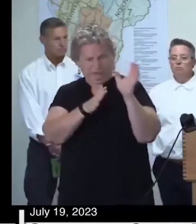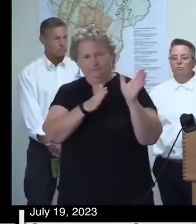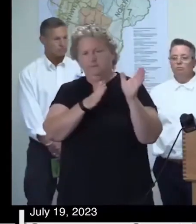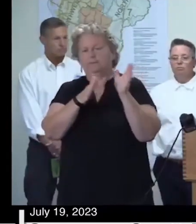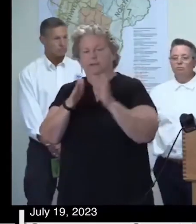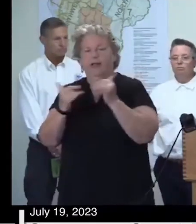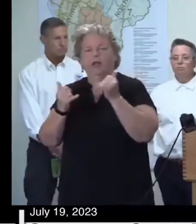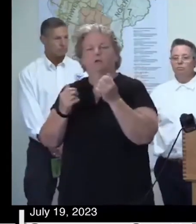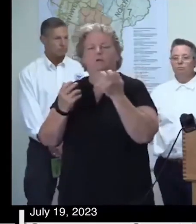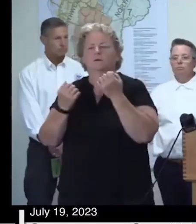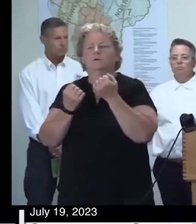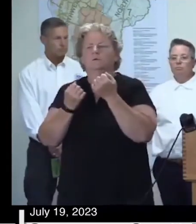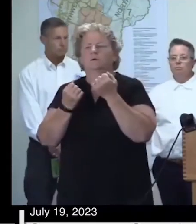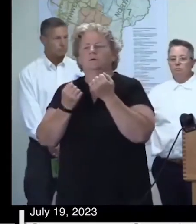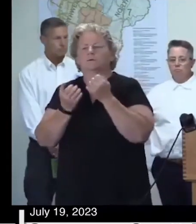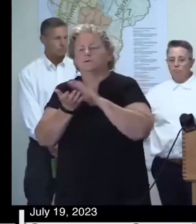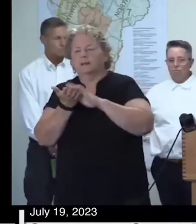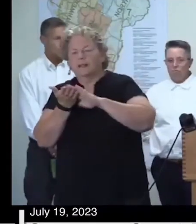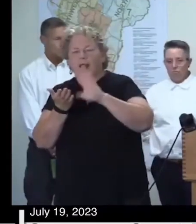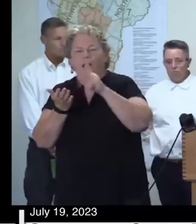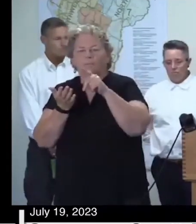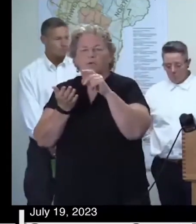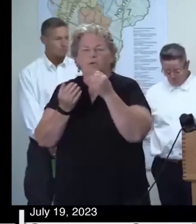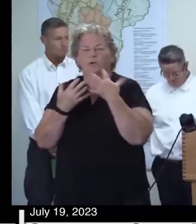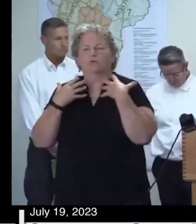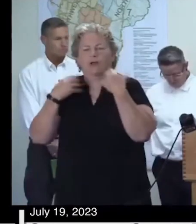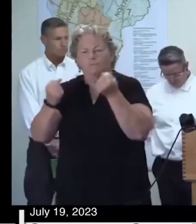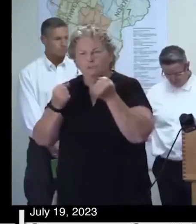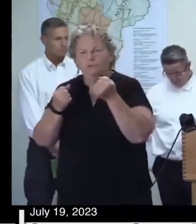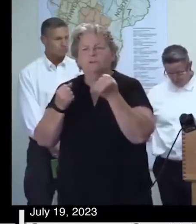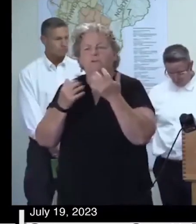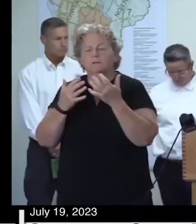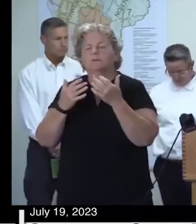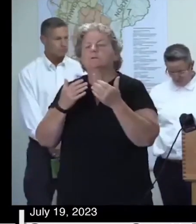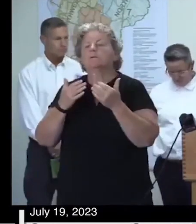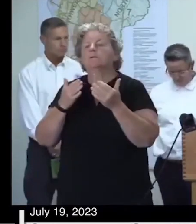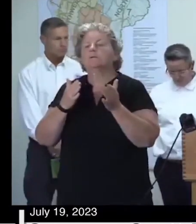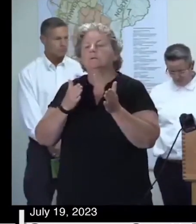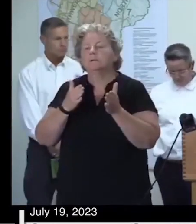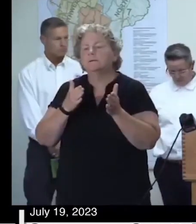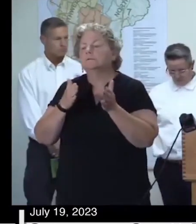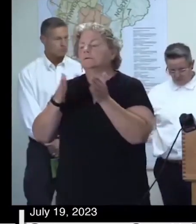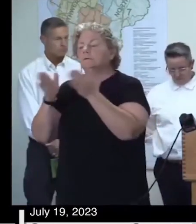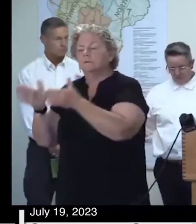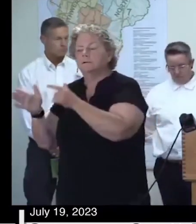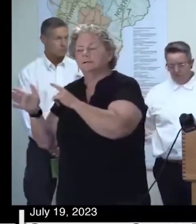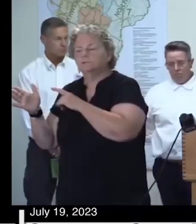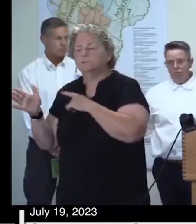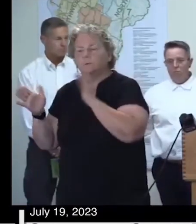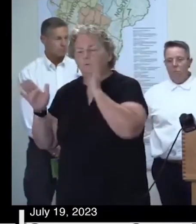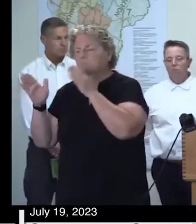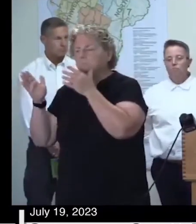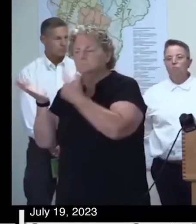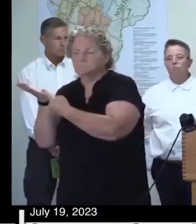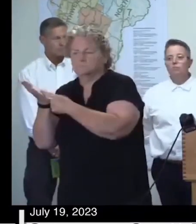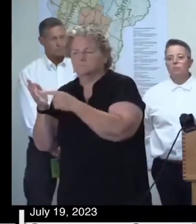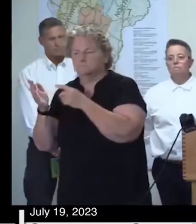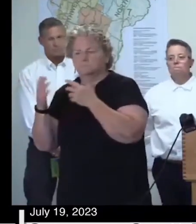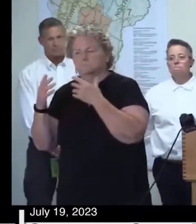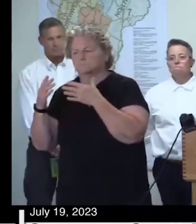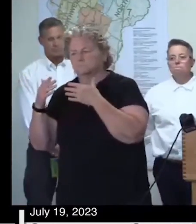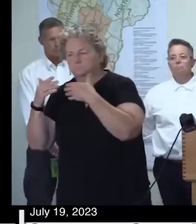long, drawn-out affair in terms of recovery, so yes. The simple answer is some